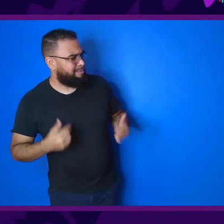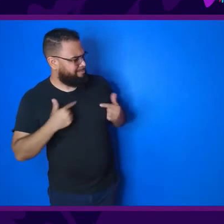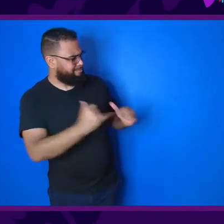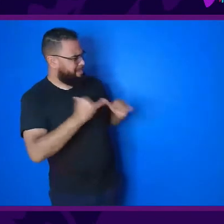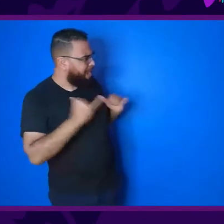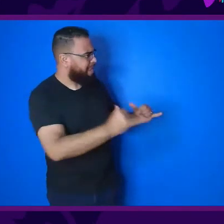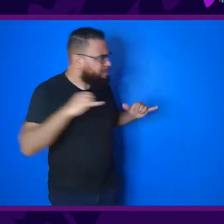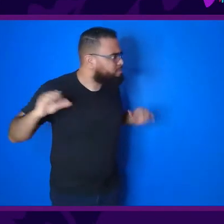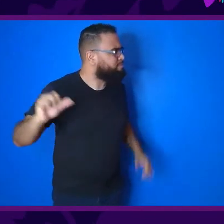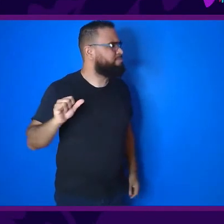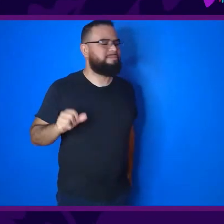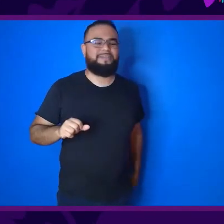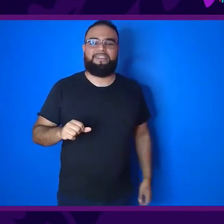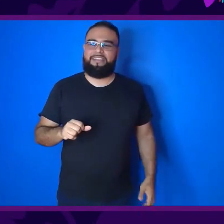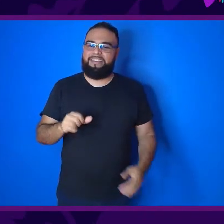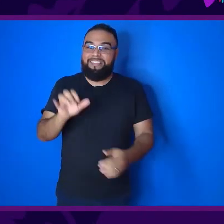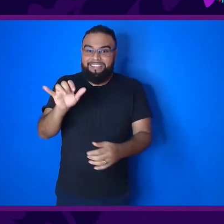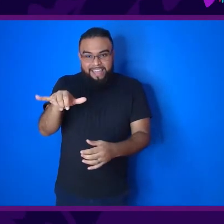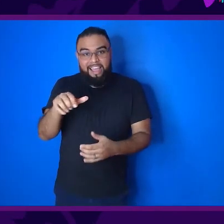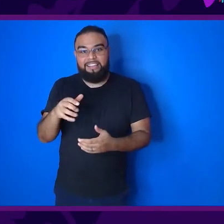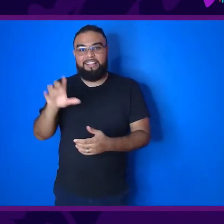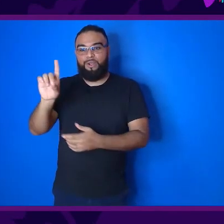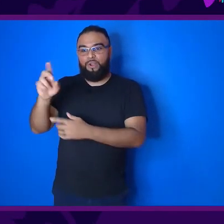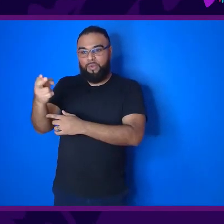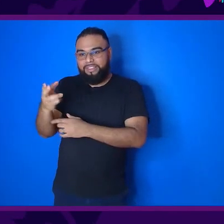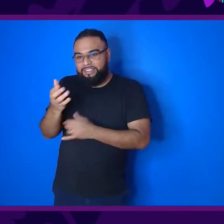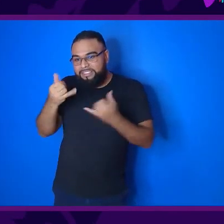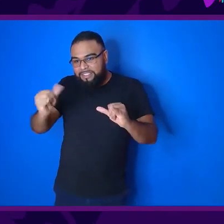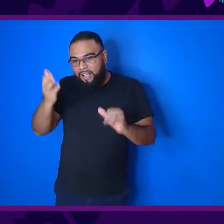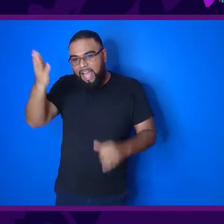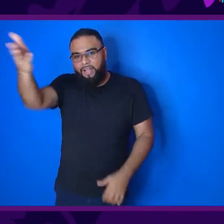And you're just still out there showing us there's no stopping you.